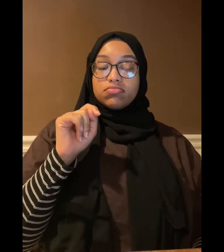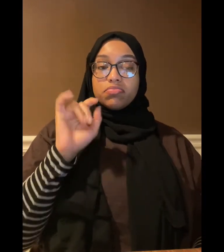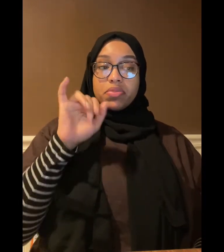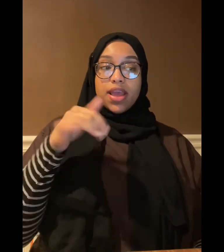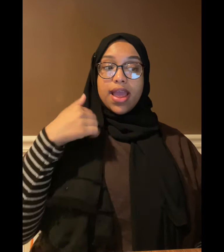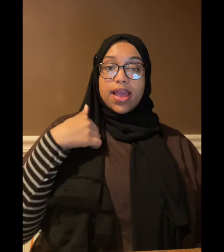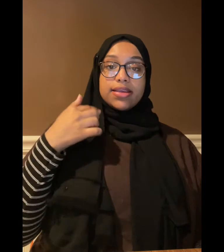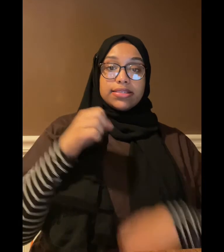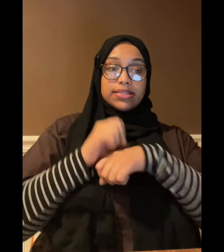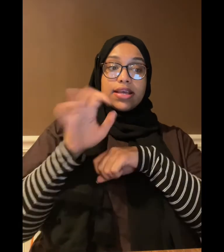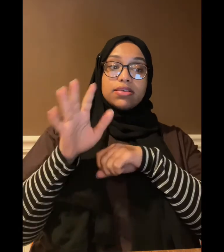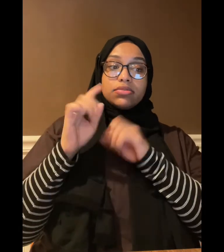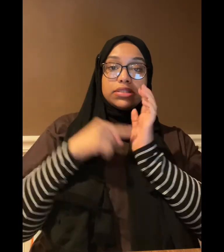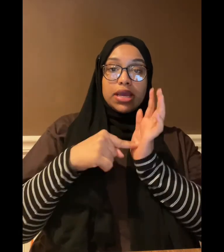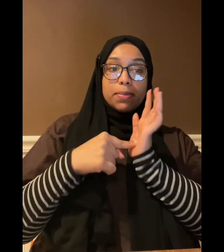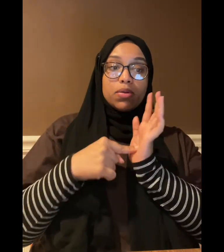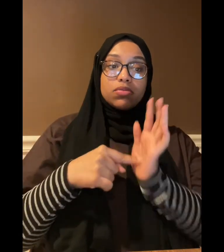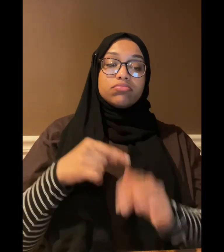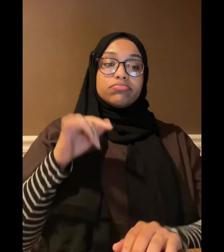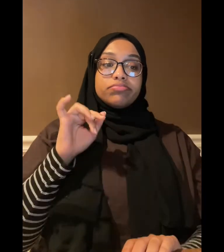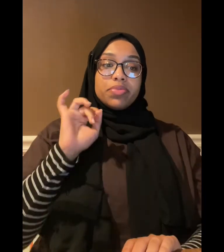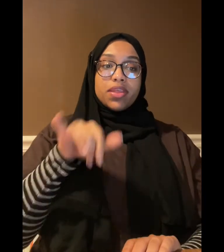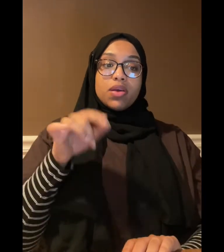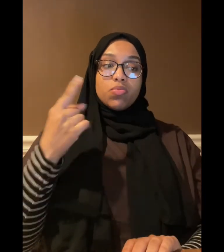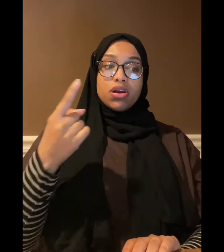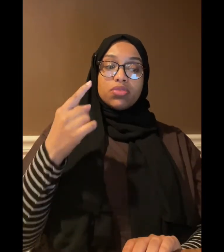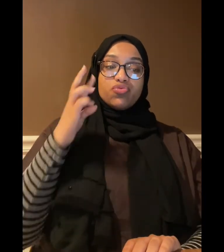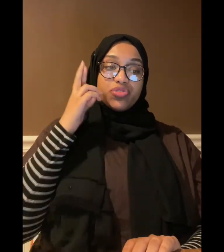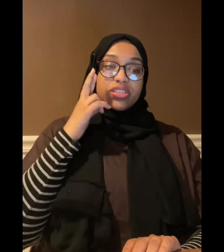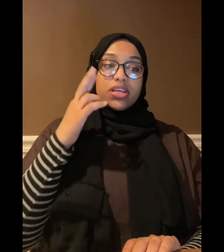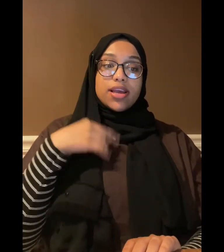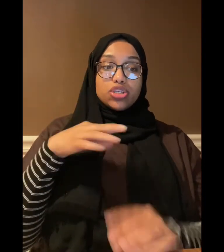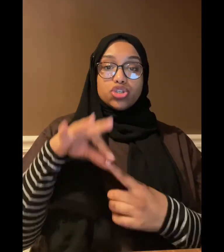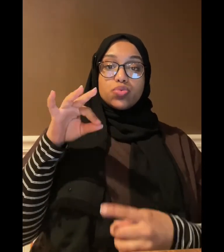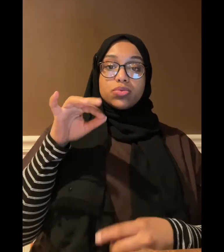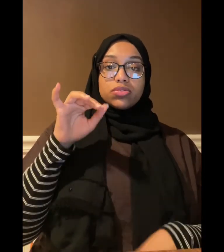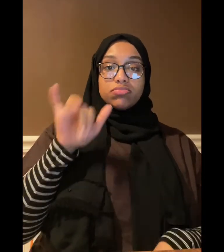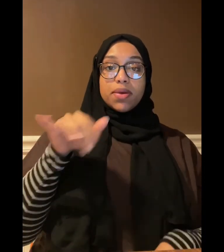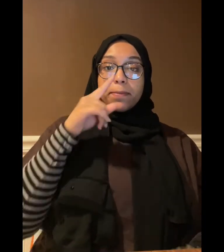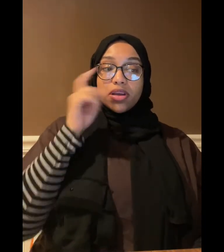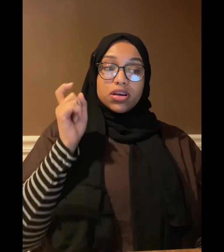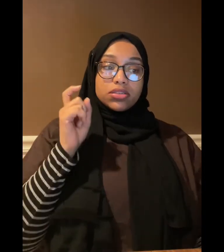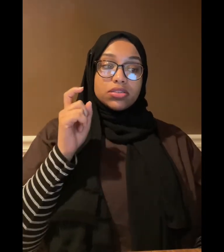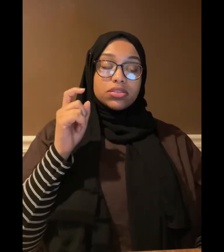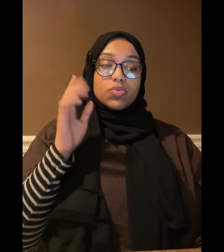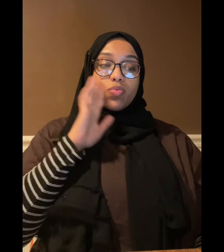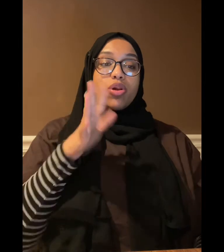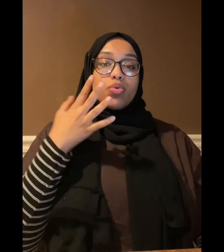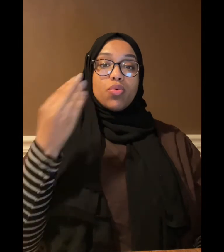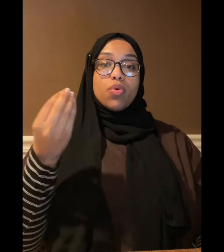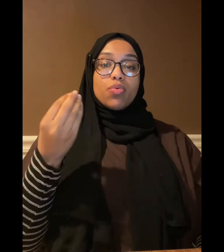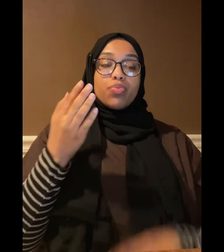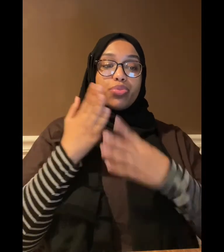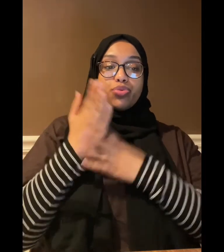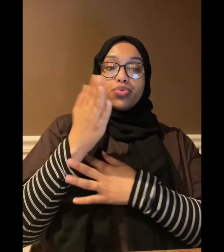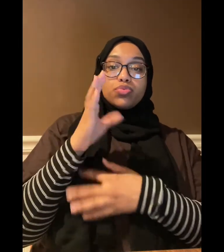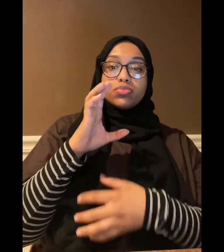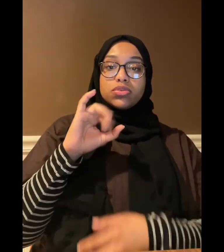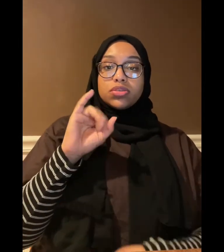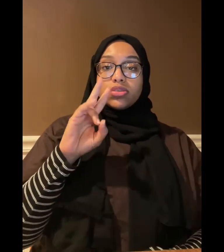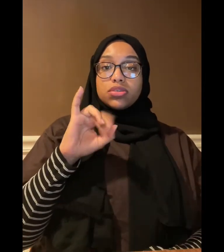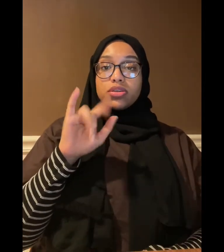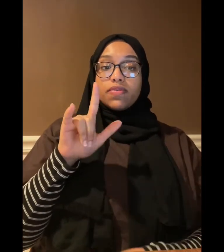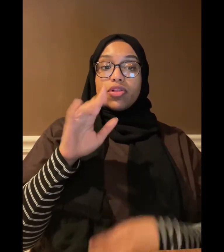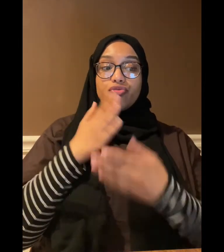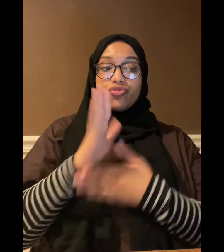now on, we shall do this. But other times, it's more difficult because it's simply amending sections of existing